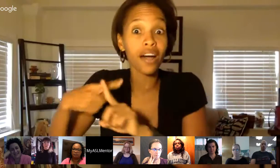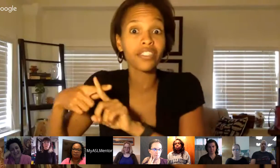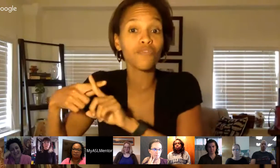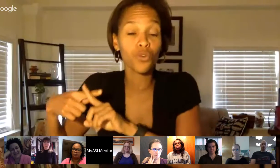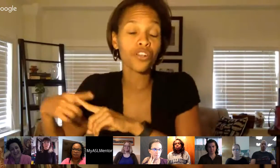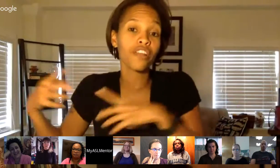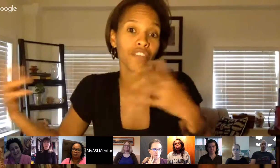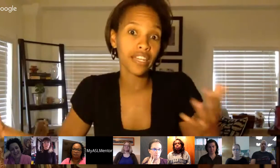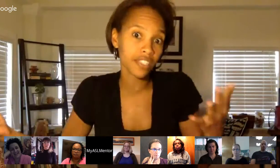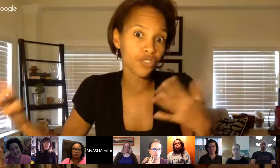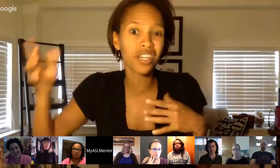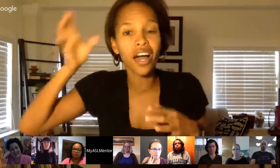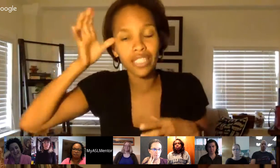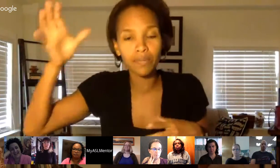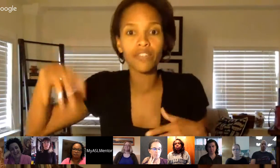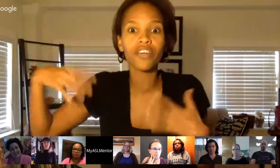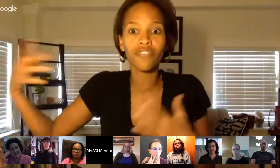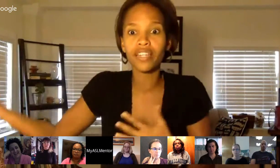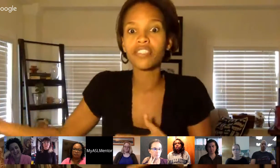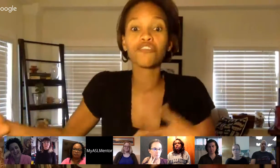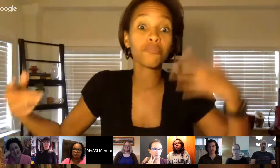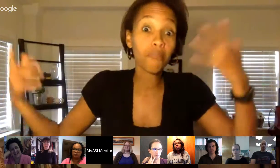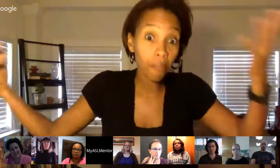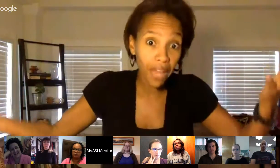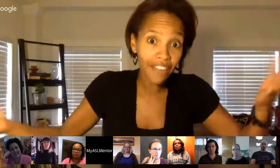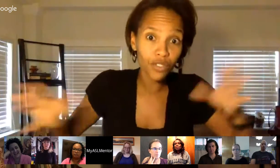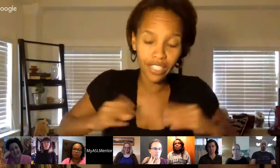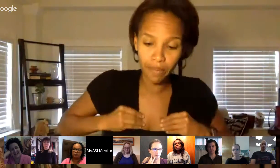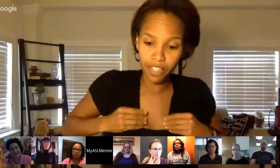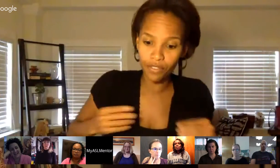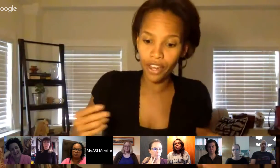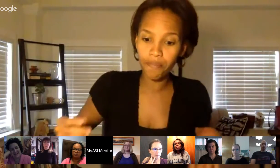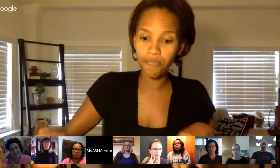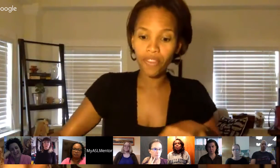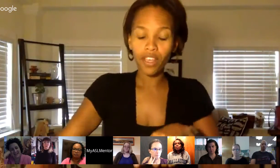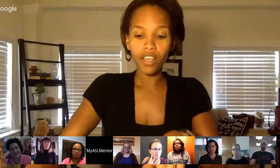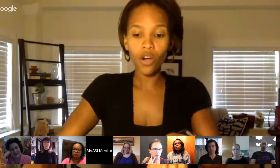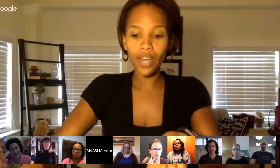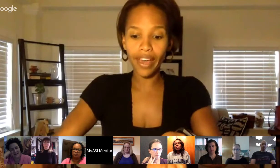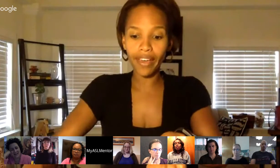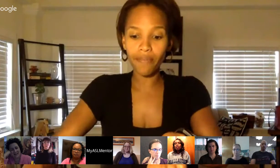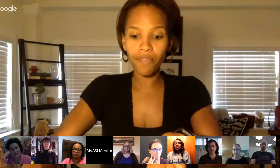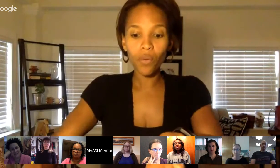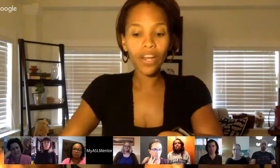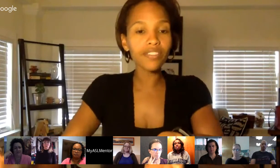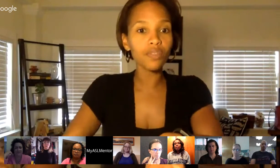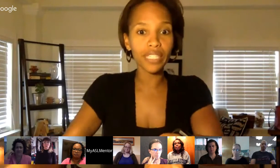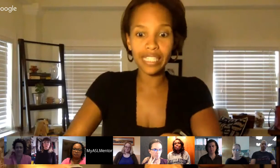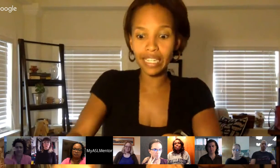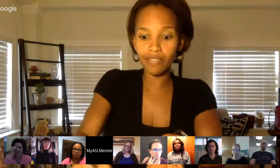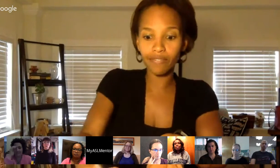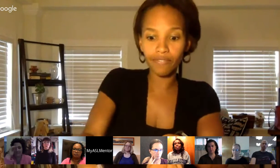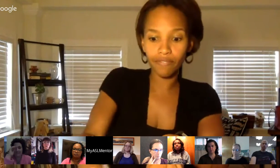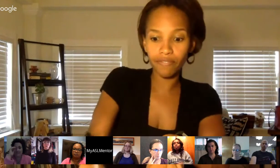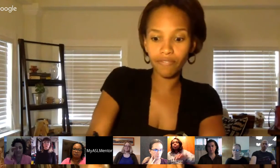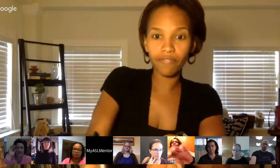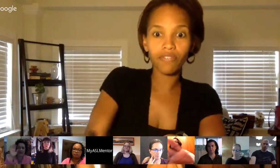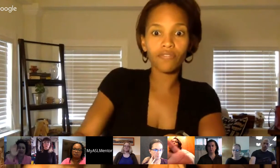the positive word advantage, or the concept of advantage. Have to accept it, right? Okay, what else did we